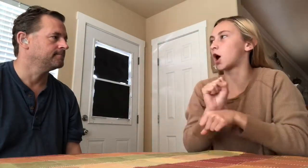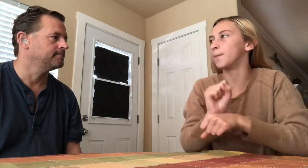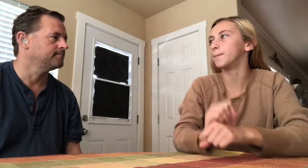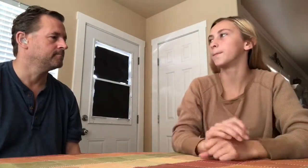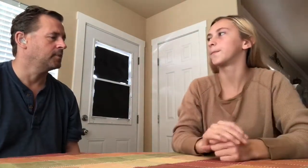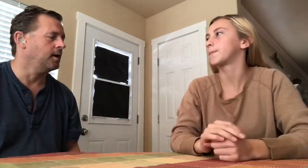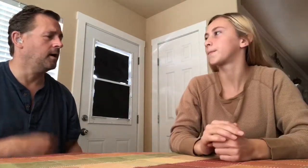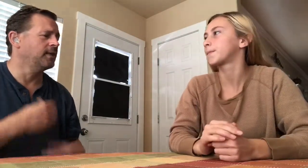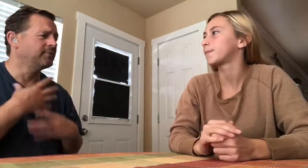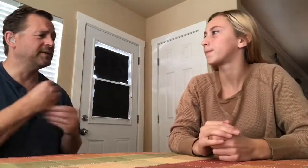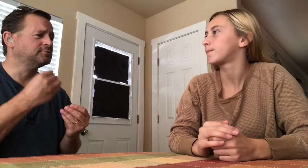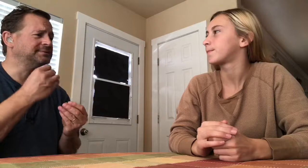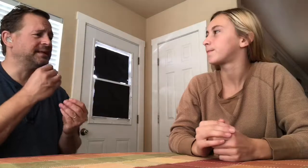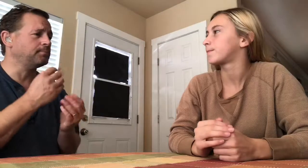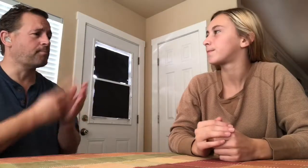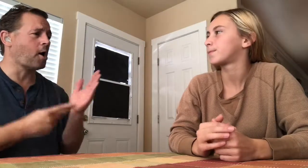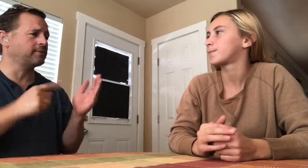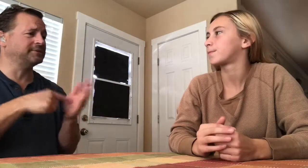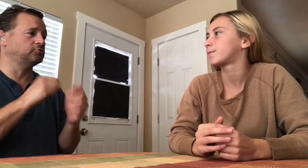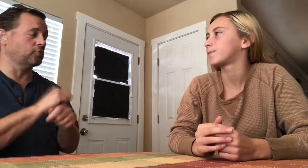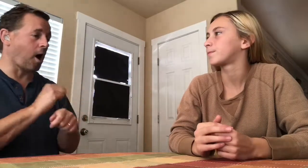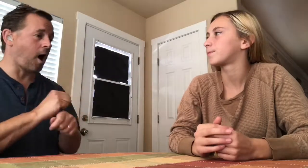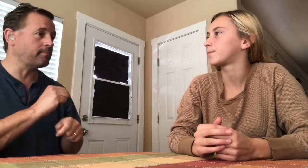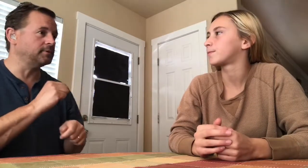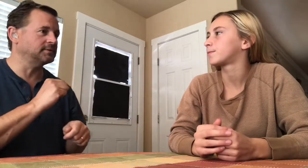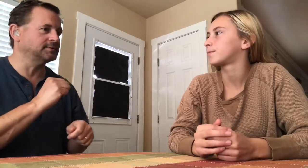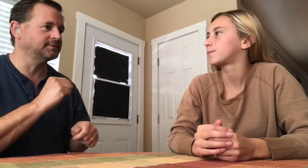job? The interesting part of this job is,